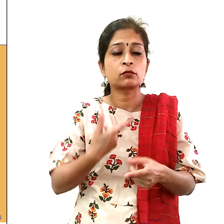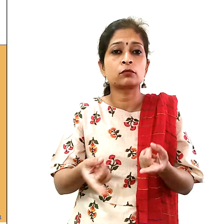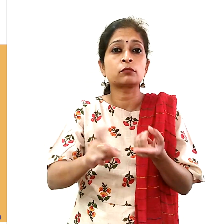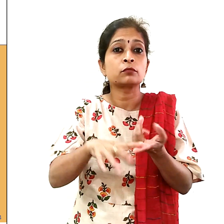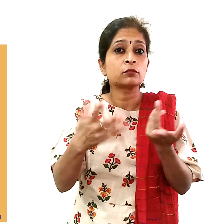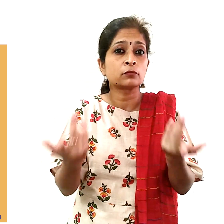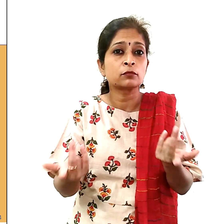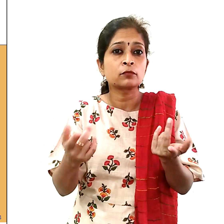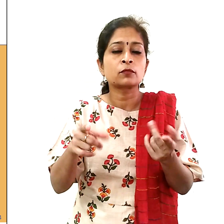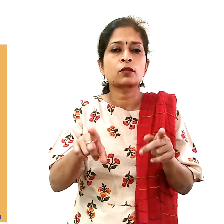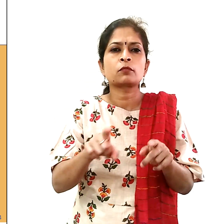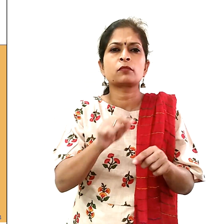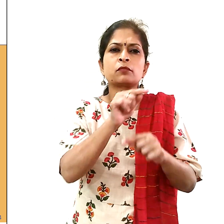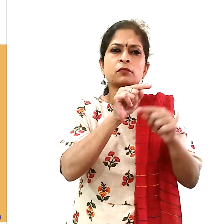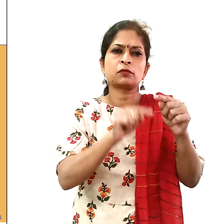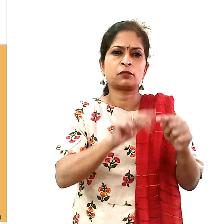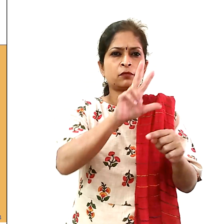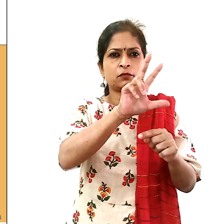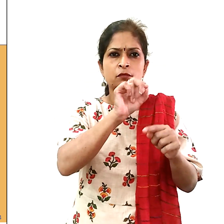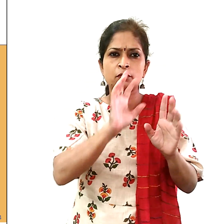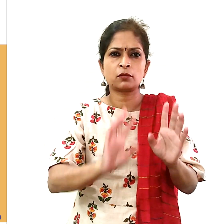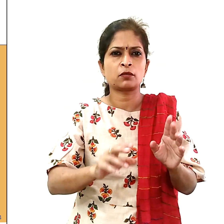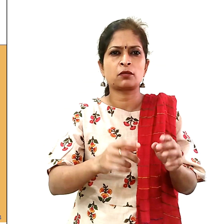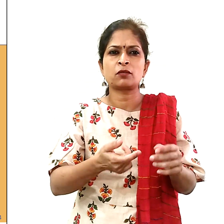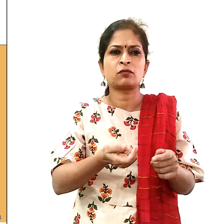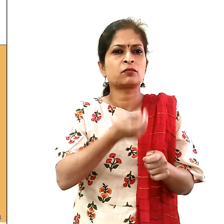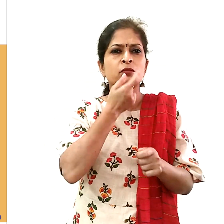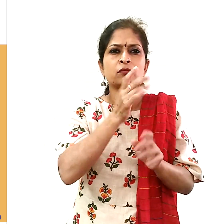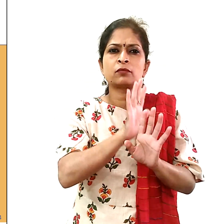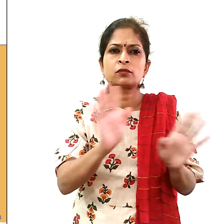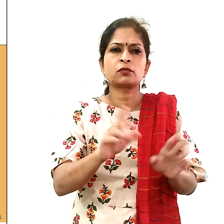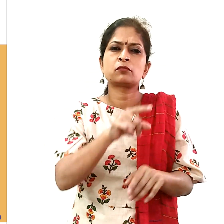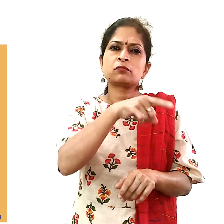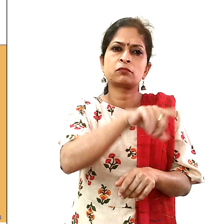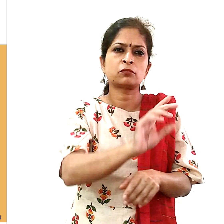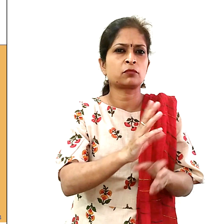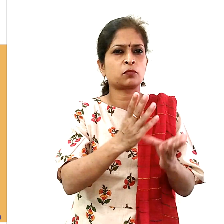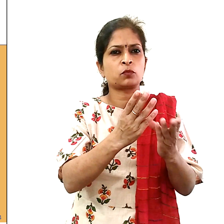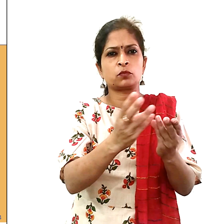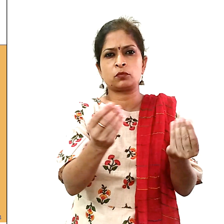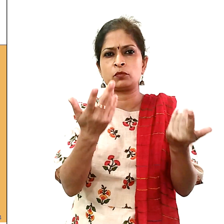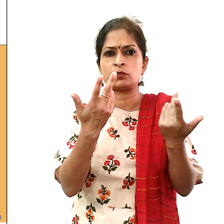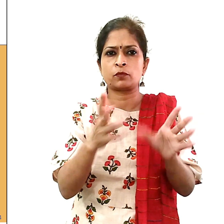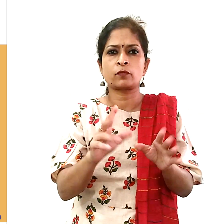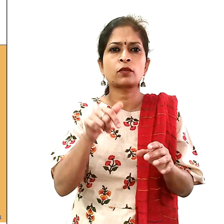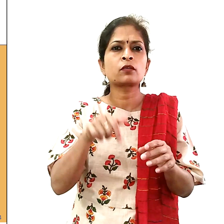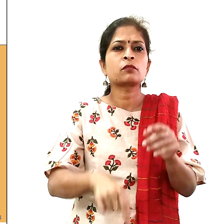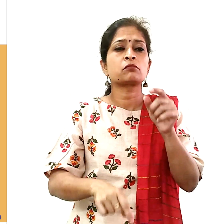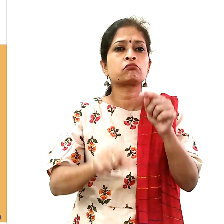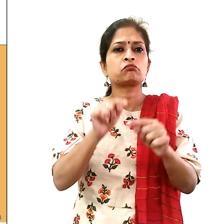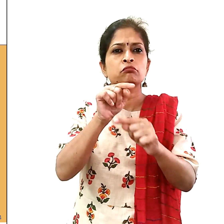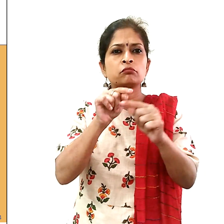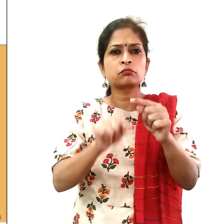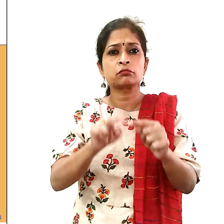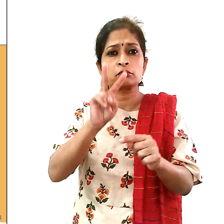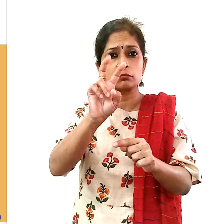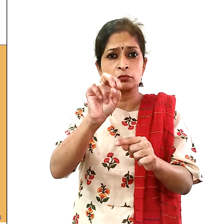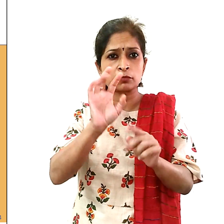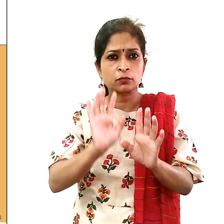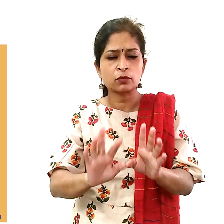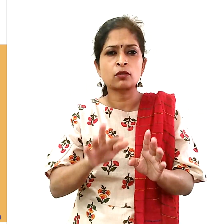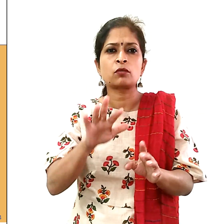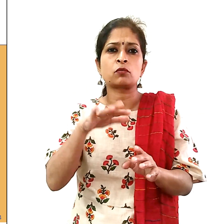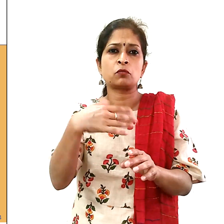people, 80%, will require no treatment as such and will recover on their own. A small proportion, less